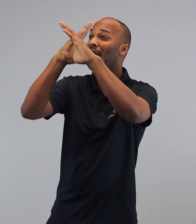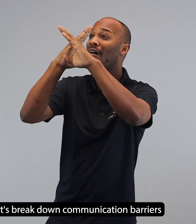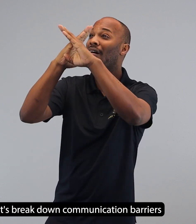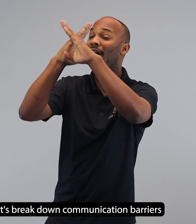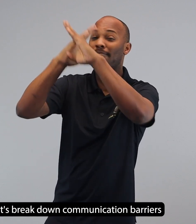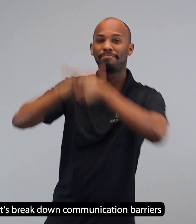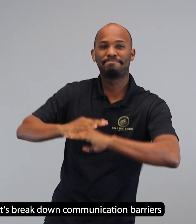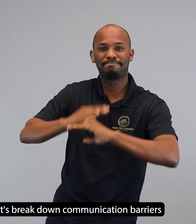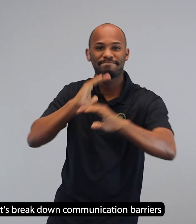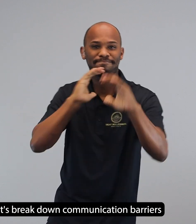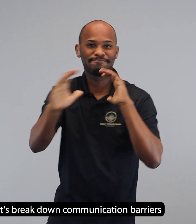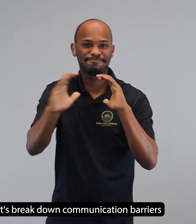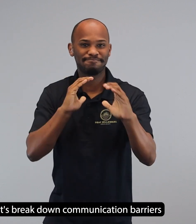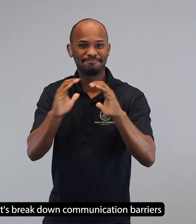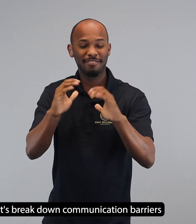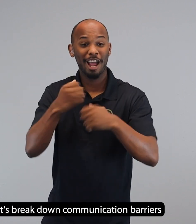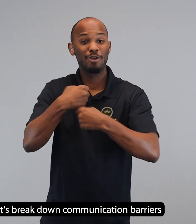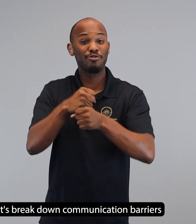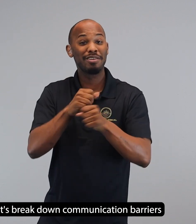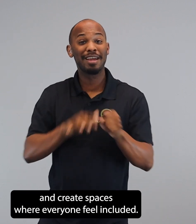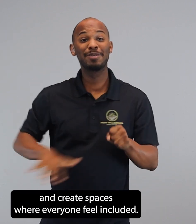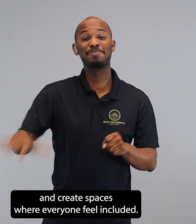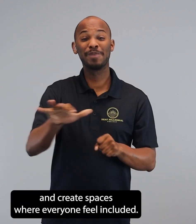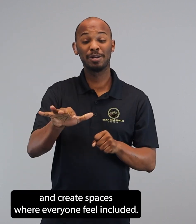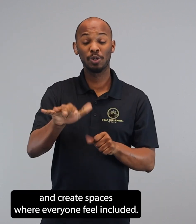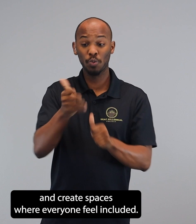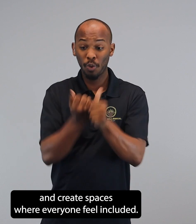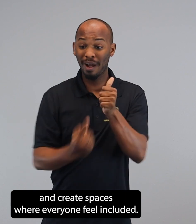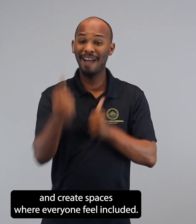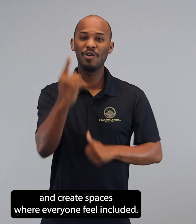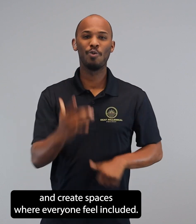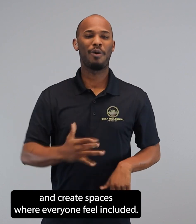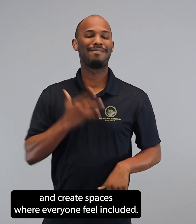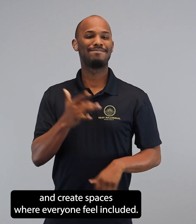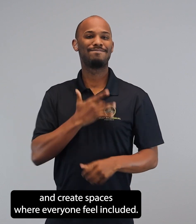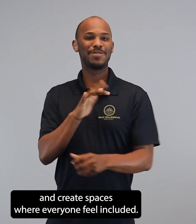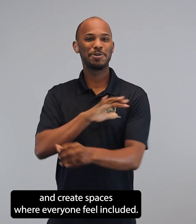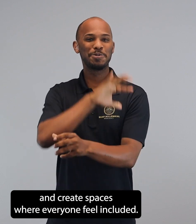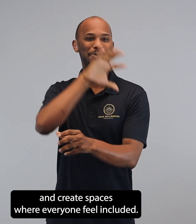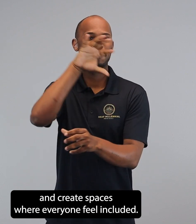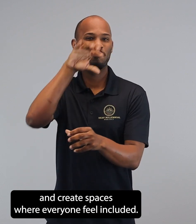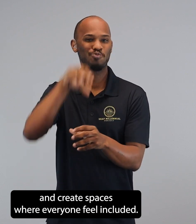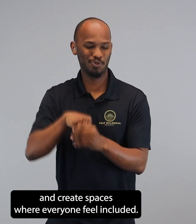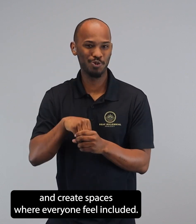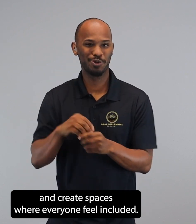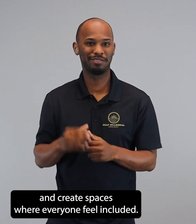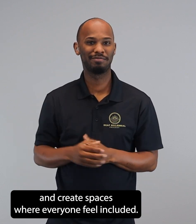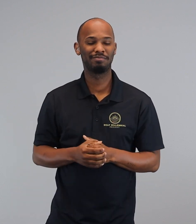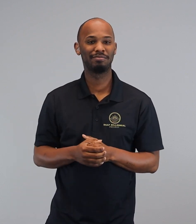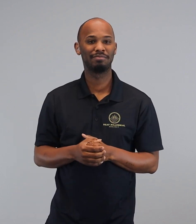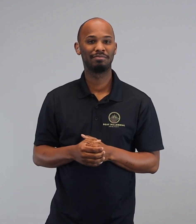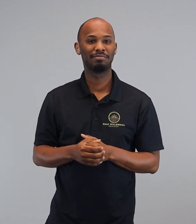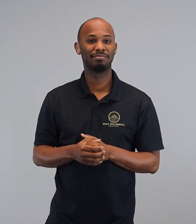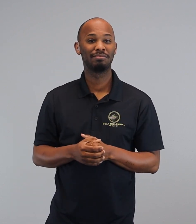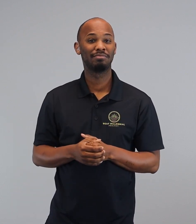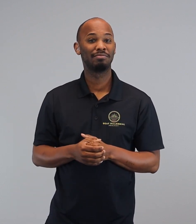Let's break down communication barrier and create spaces where everyone feels included.